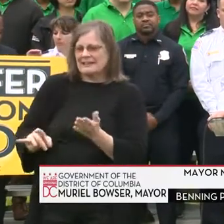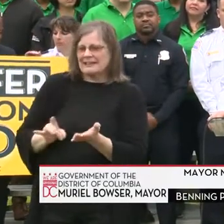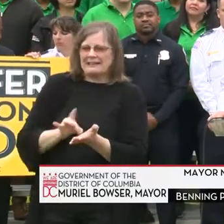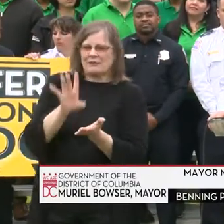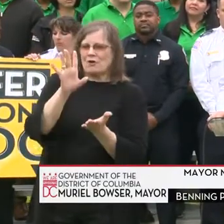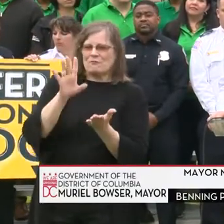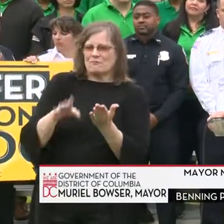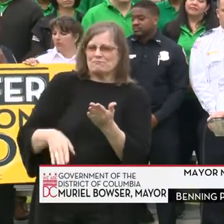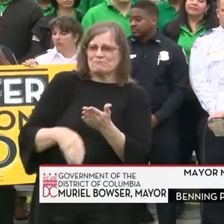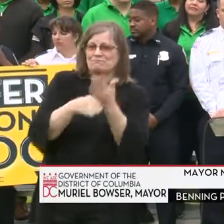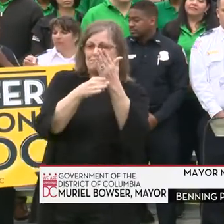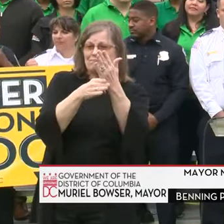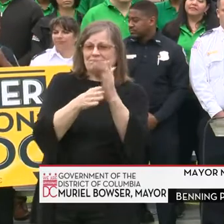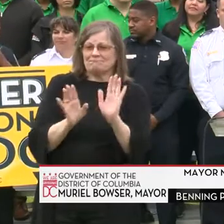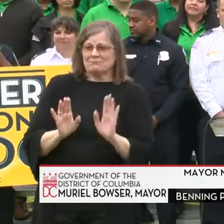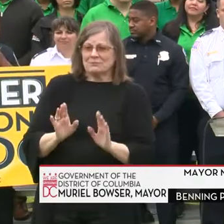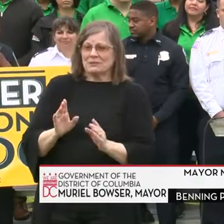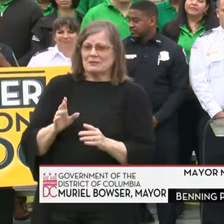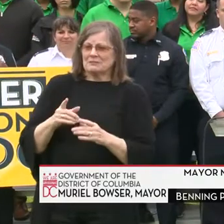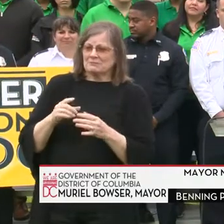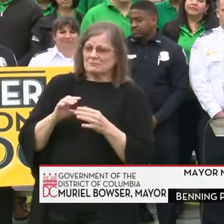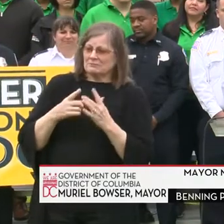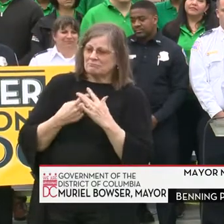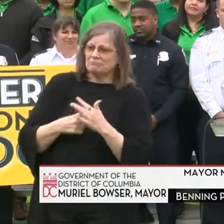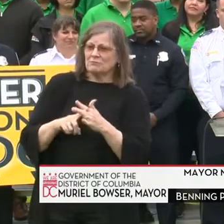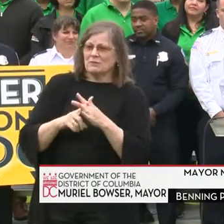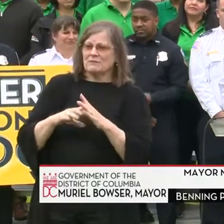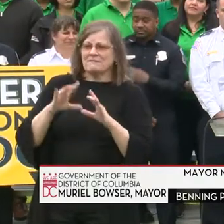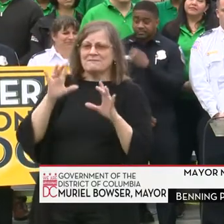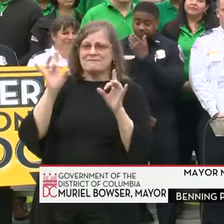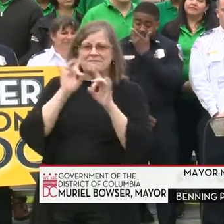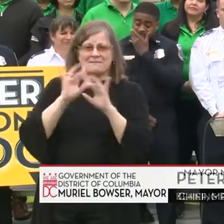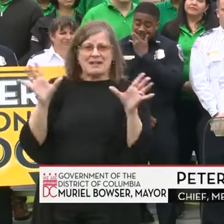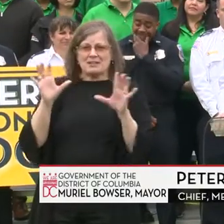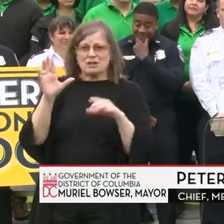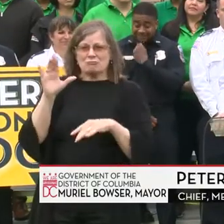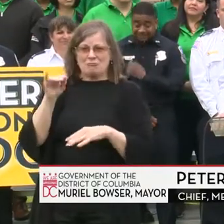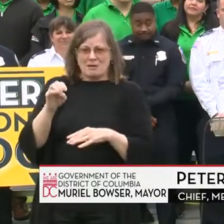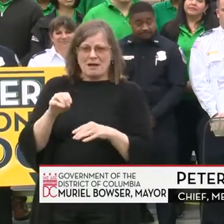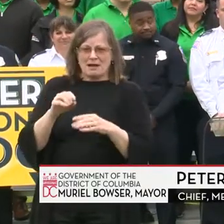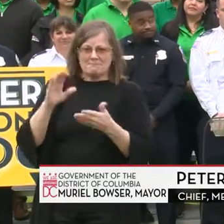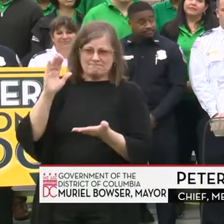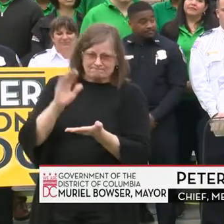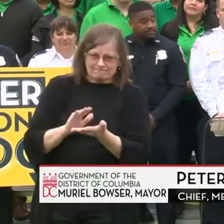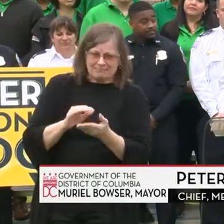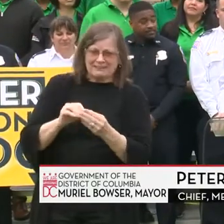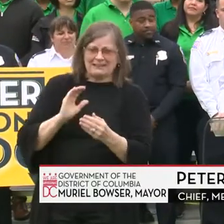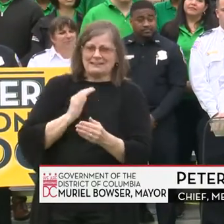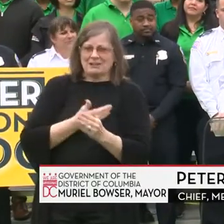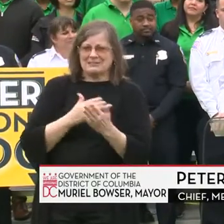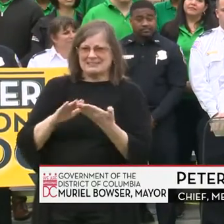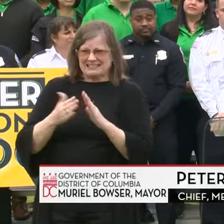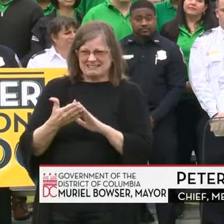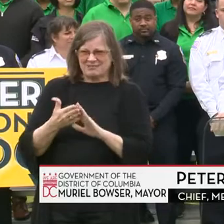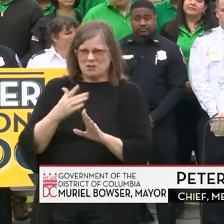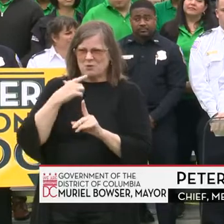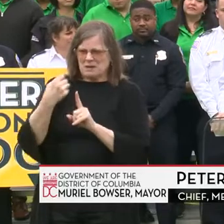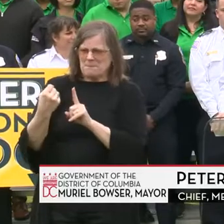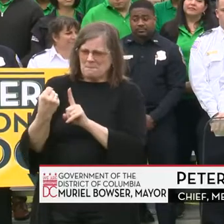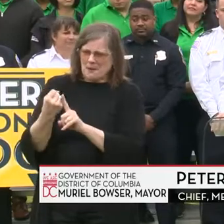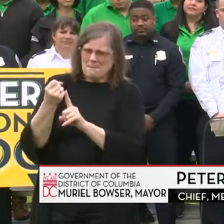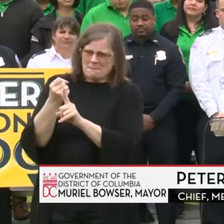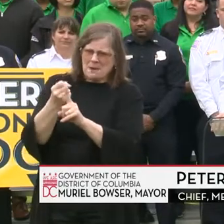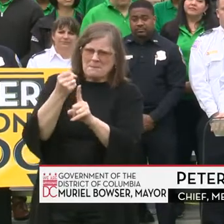Crime Initiative is to reduce violent crime in areas of our city that have most been hit the hardest with